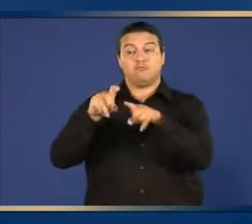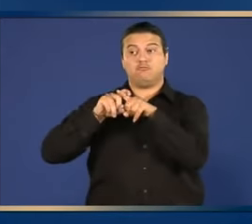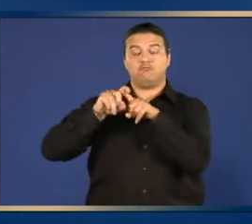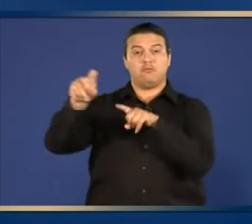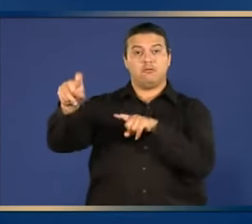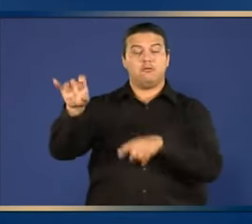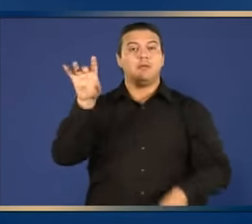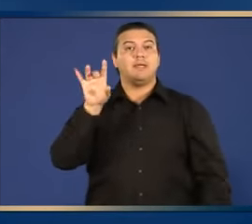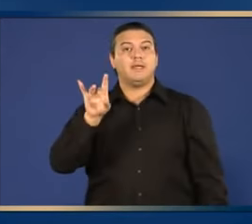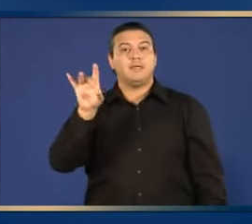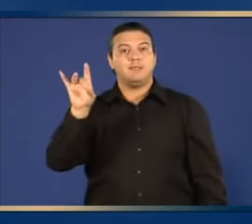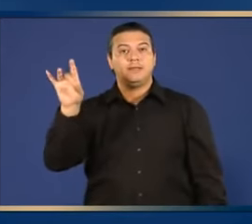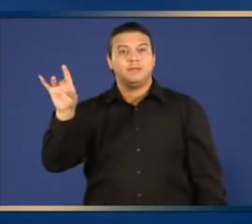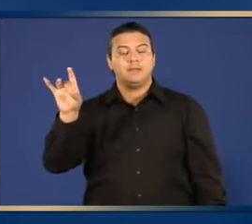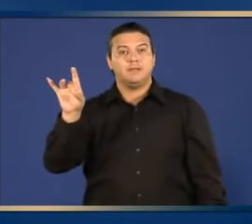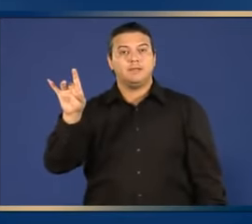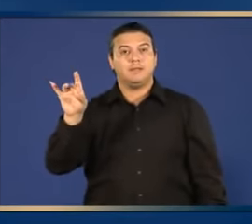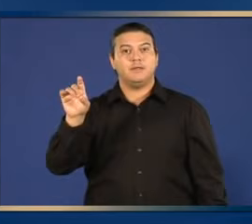For Spanish,